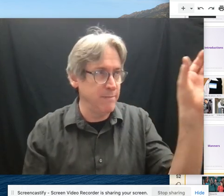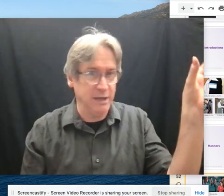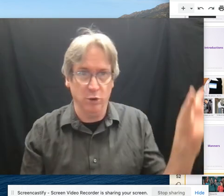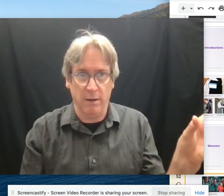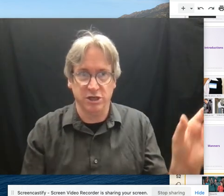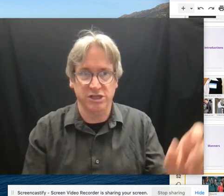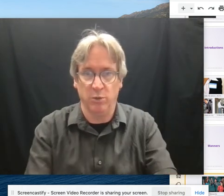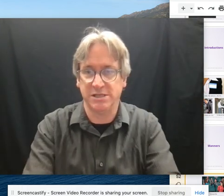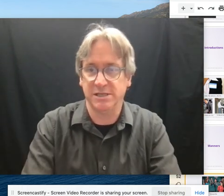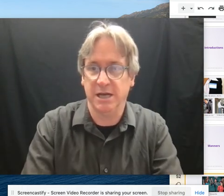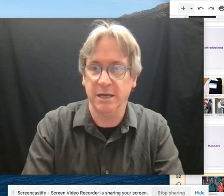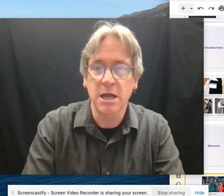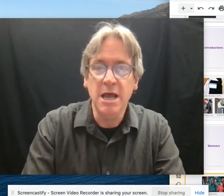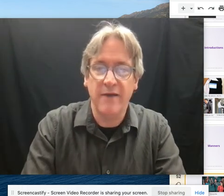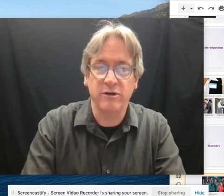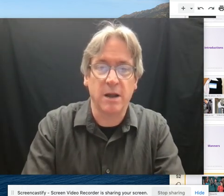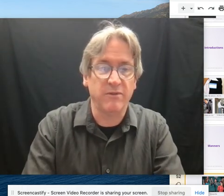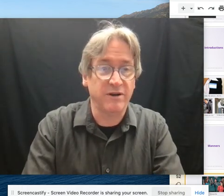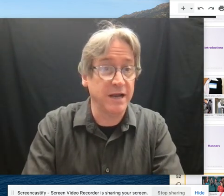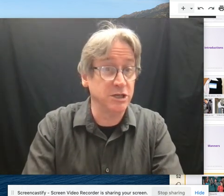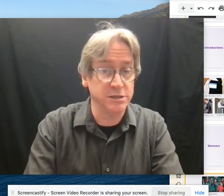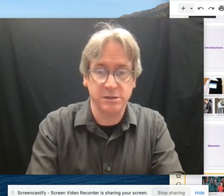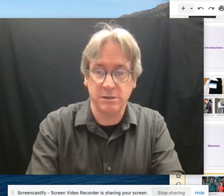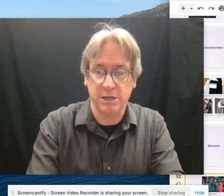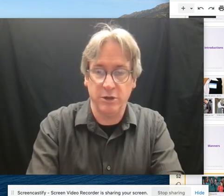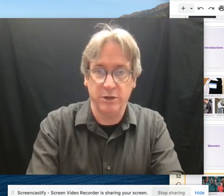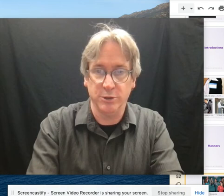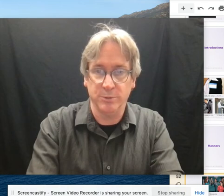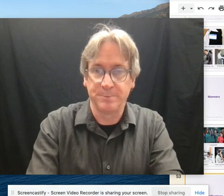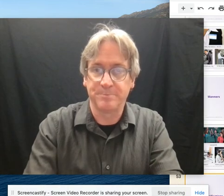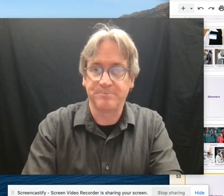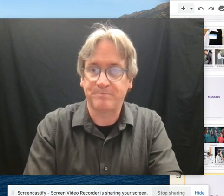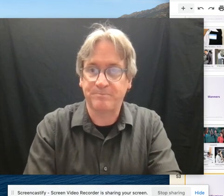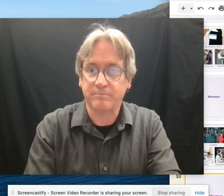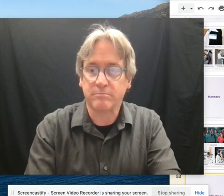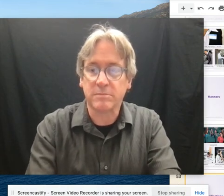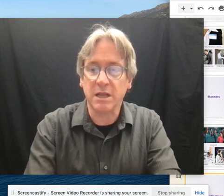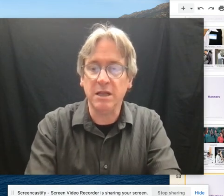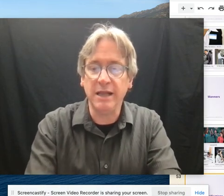the menu options, the what's the sign. And there are a couple of variations that you can do.